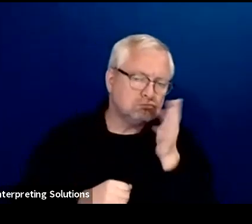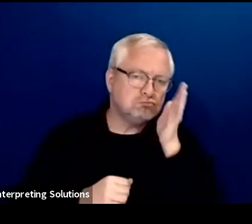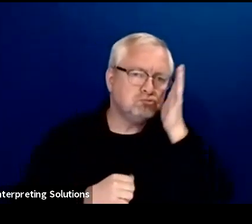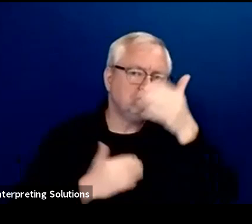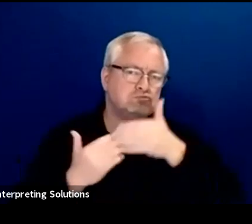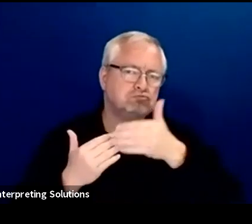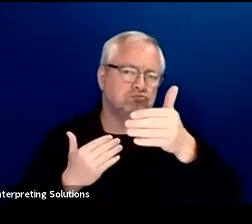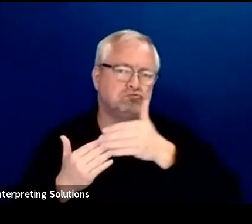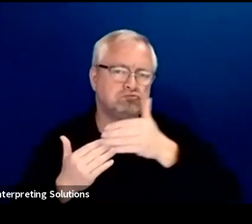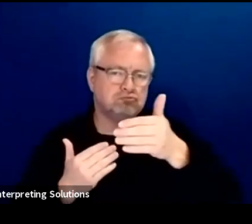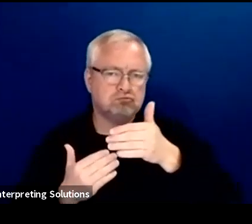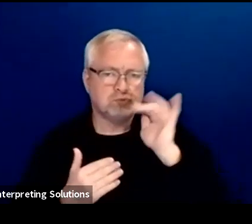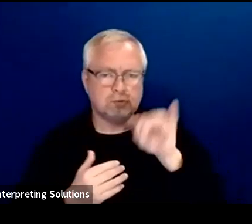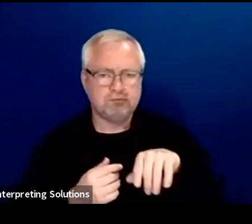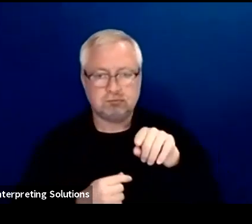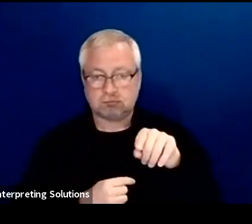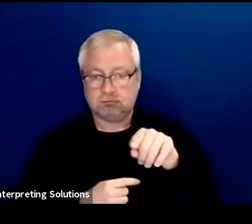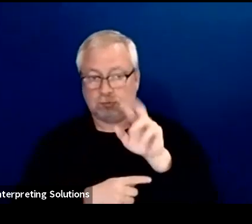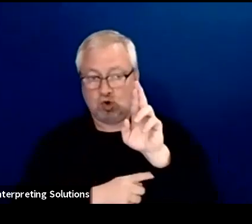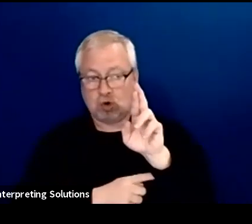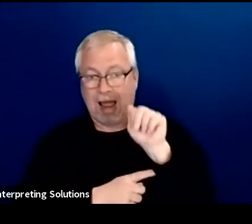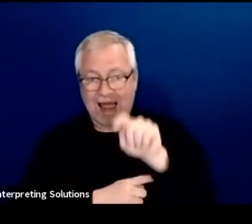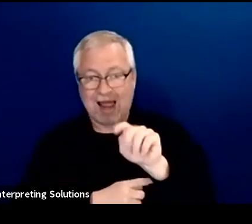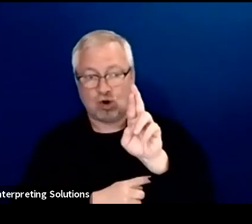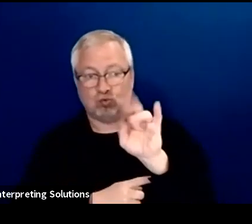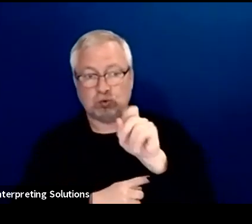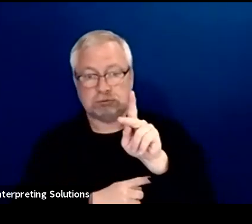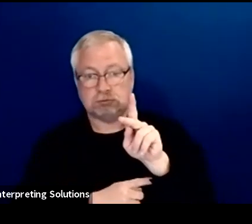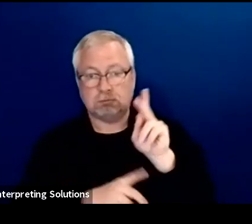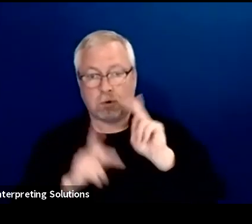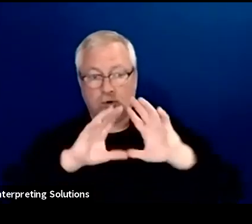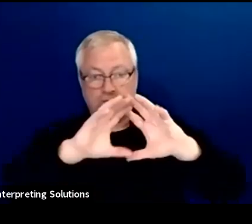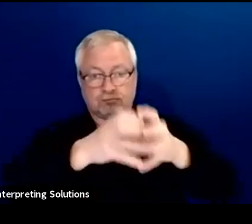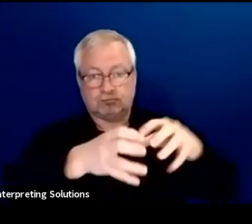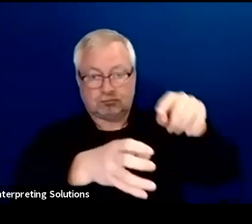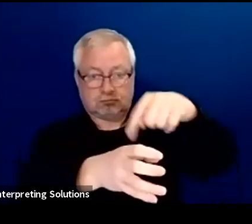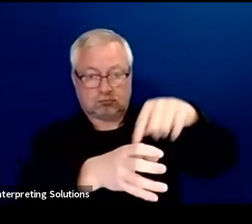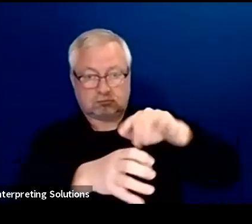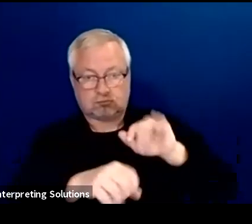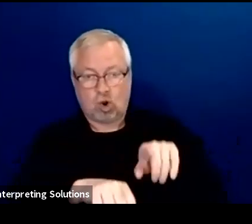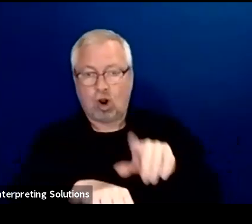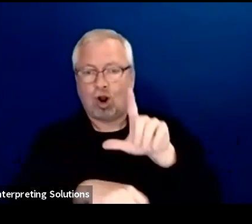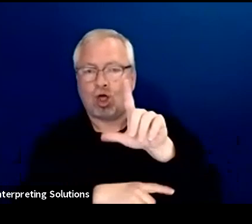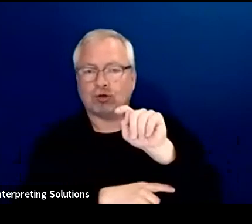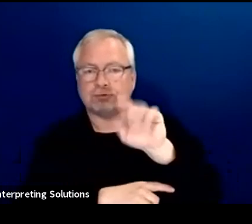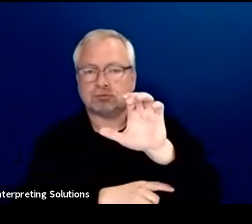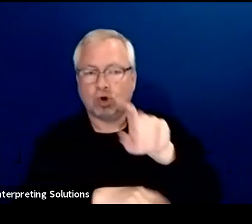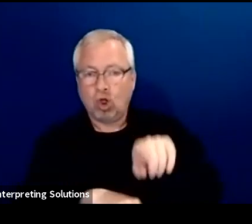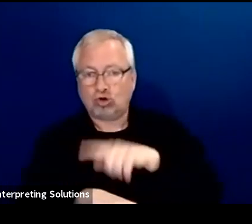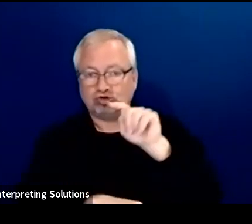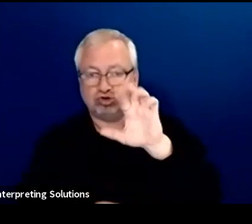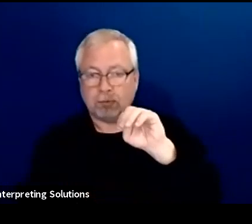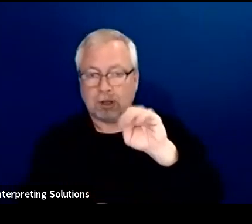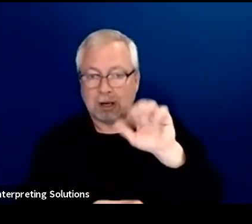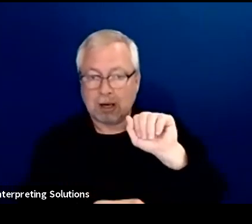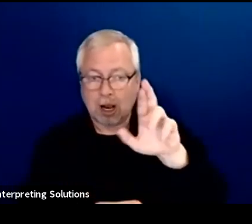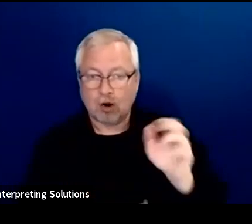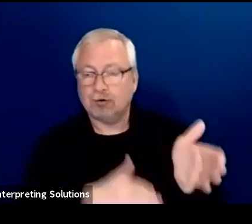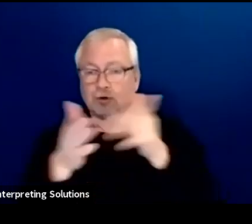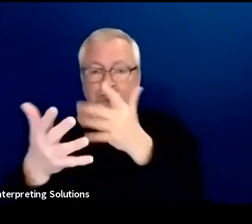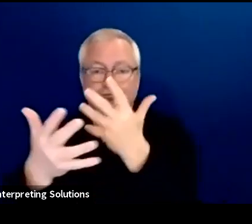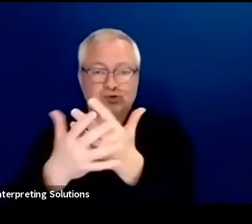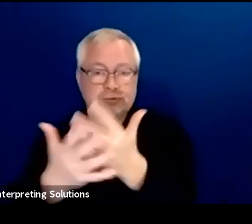We rightly focus on long-term care, other congregate settings like prisons and jails, but also homeless shelters.